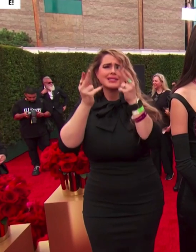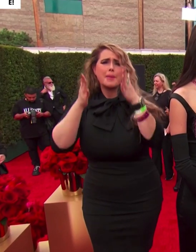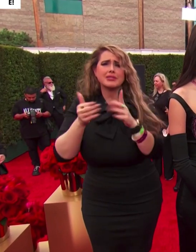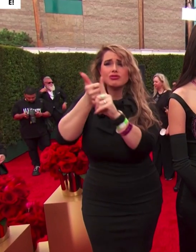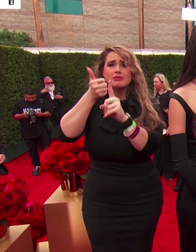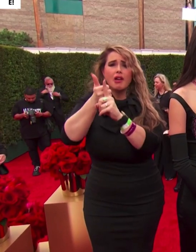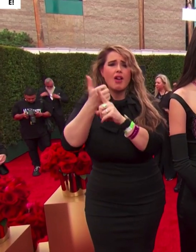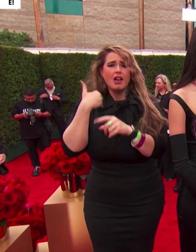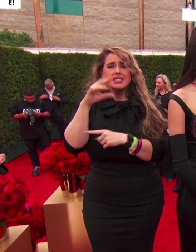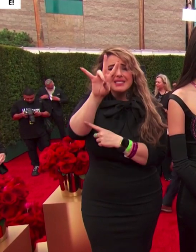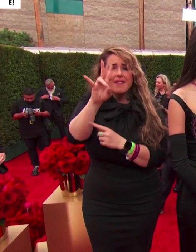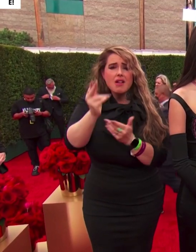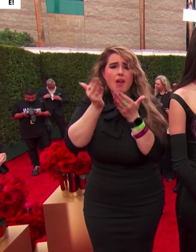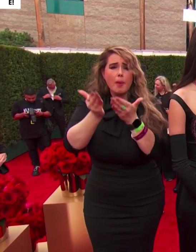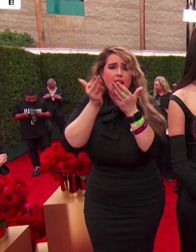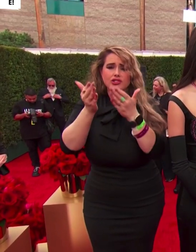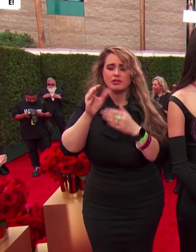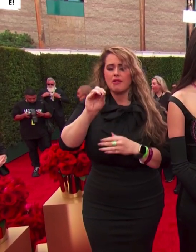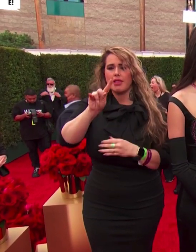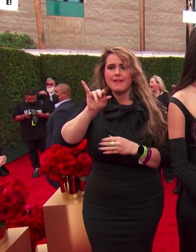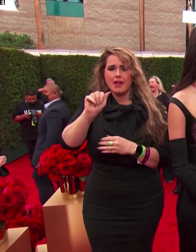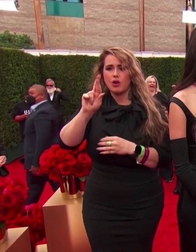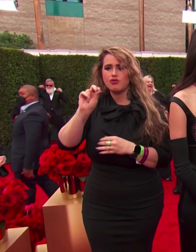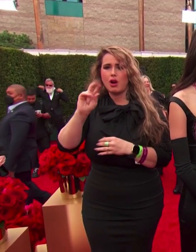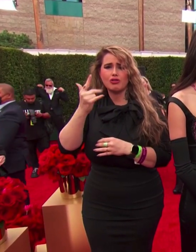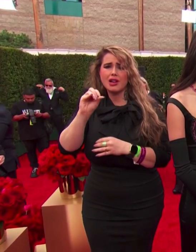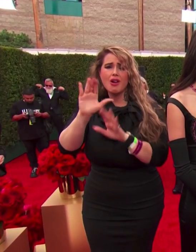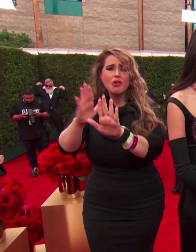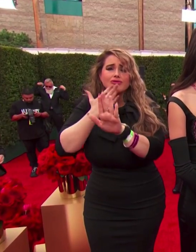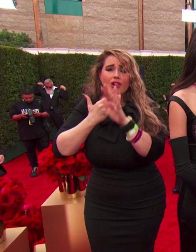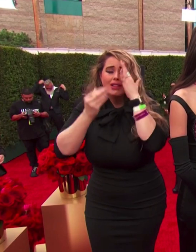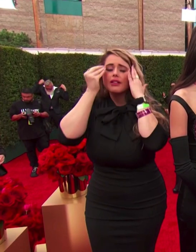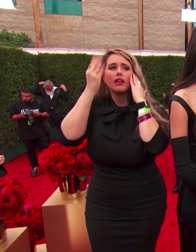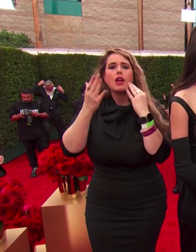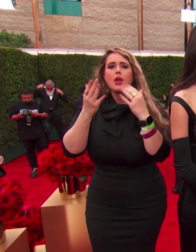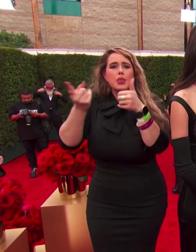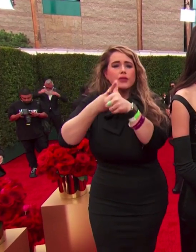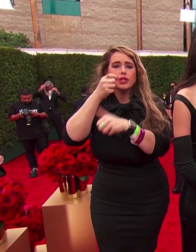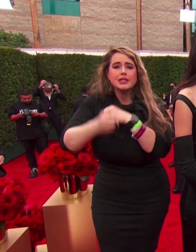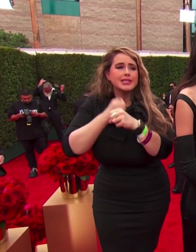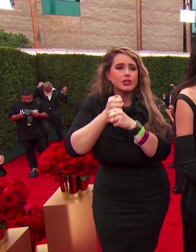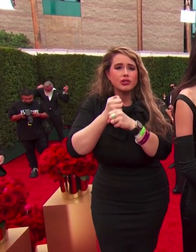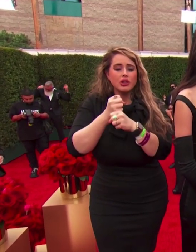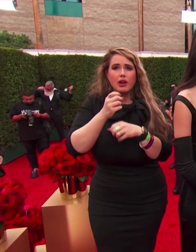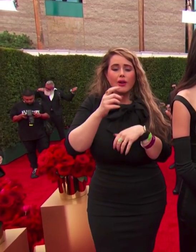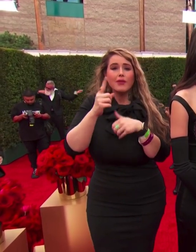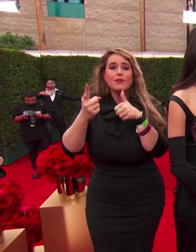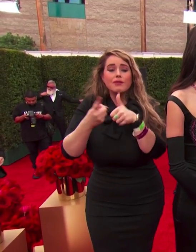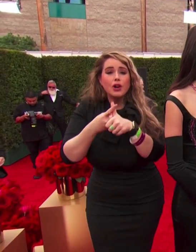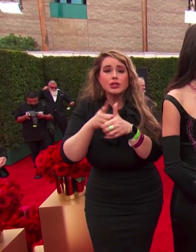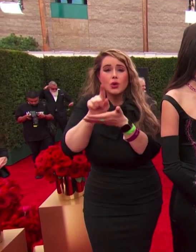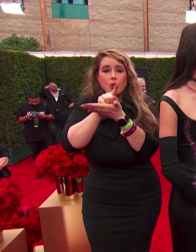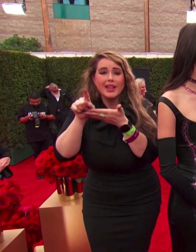Seven-time Grammy nominee, Olivia Rodrigo. Darling, it was the first year. It was the first